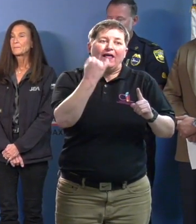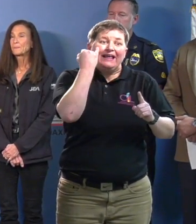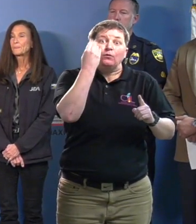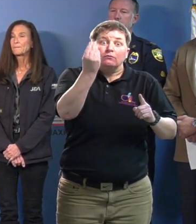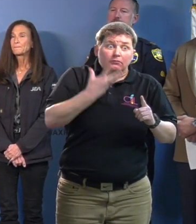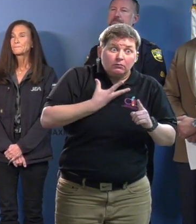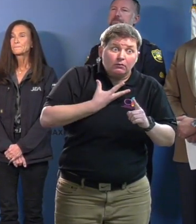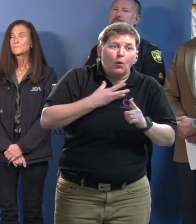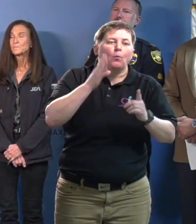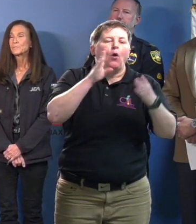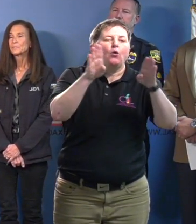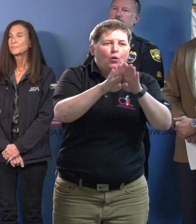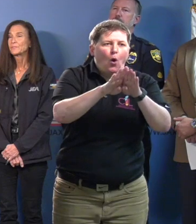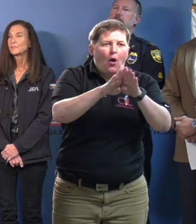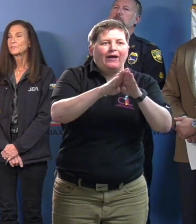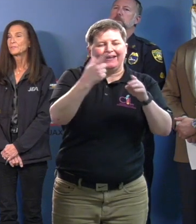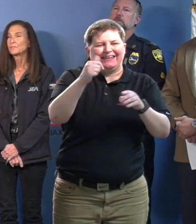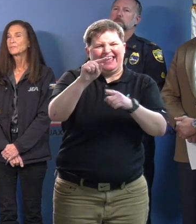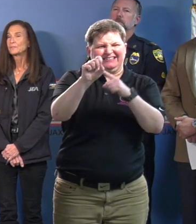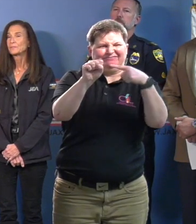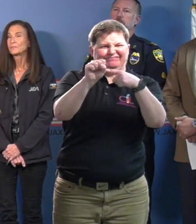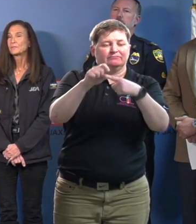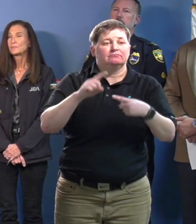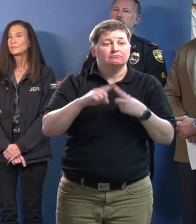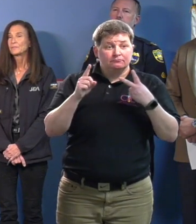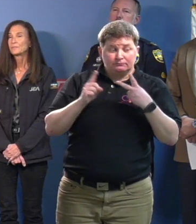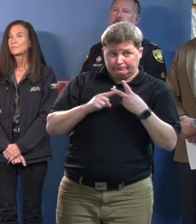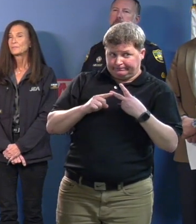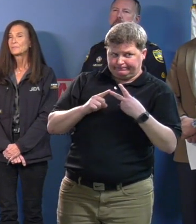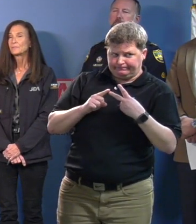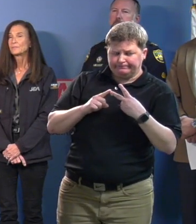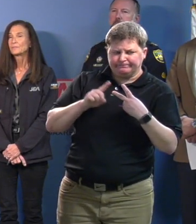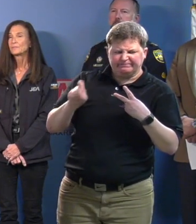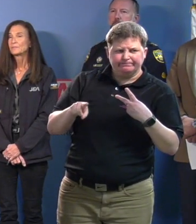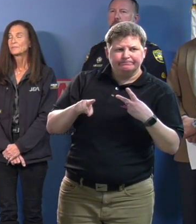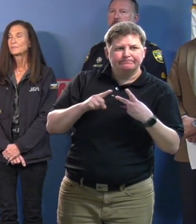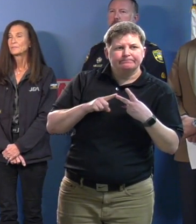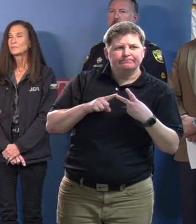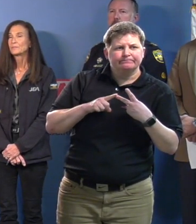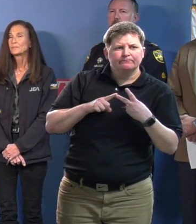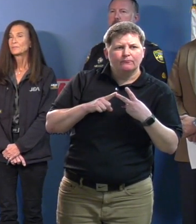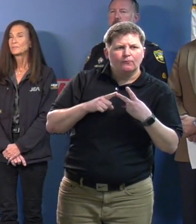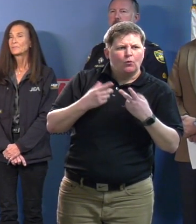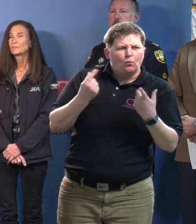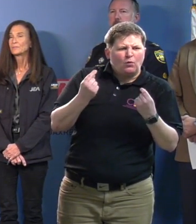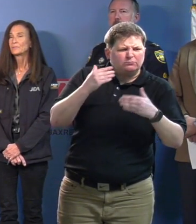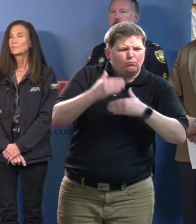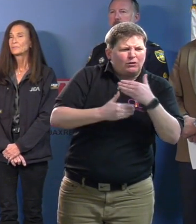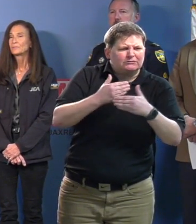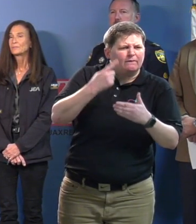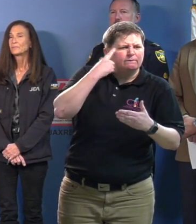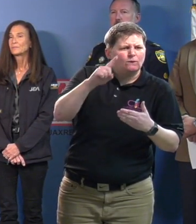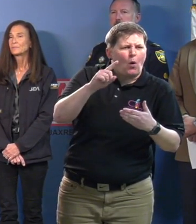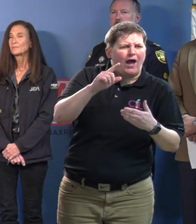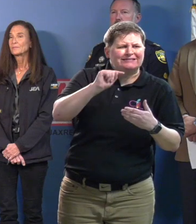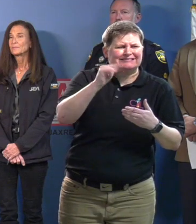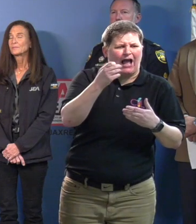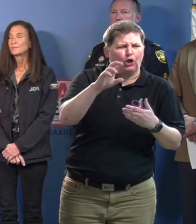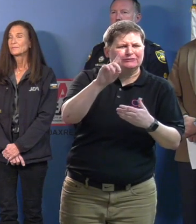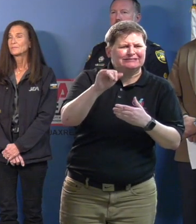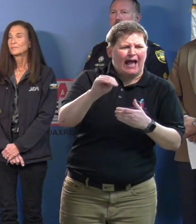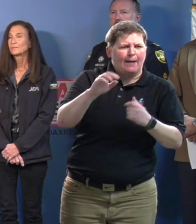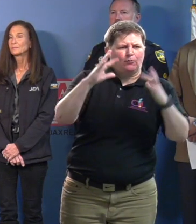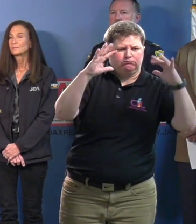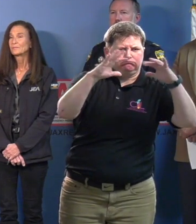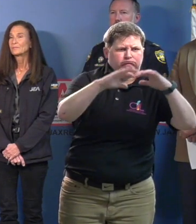point. Also, the second question is that you were asked us that what's the process for the Tiger dams of breaking it down, of emptying the